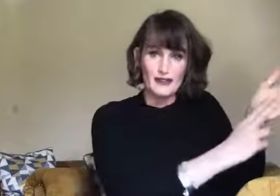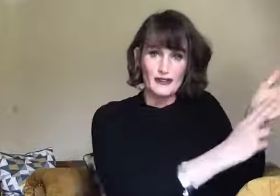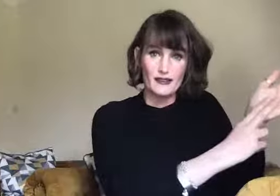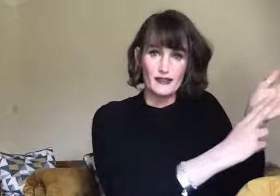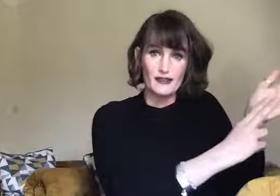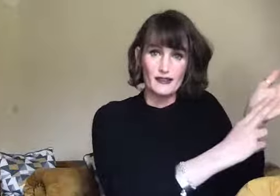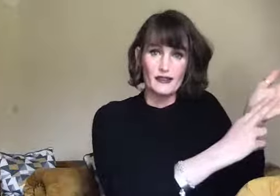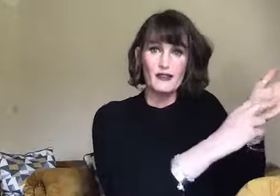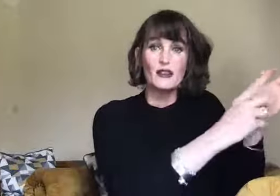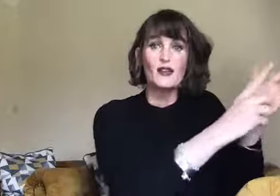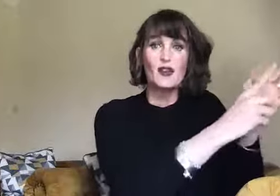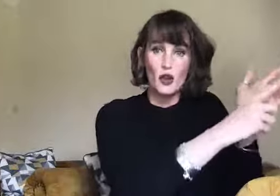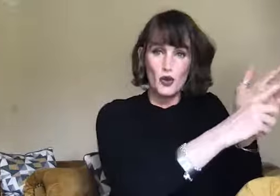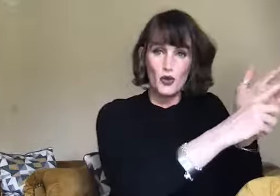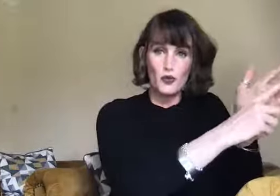N, O,